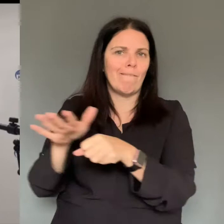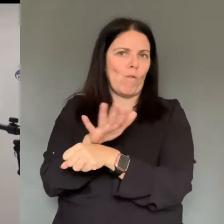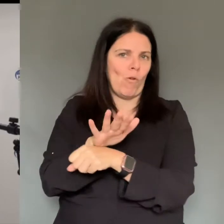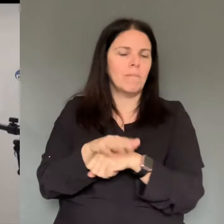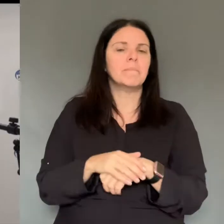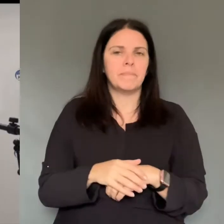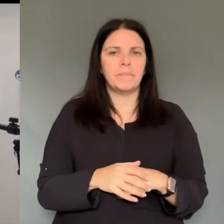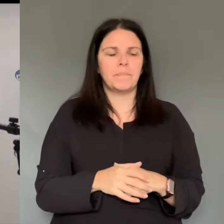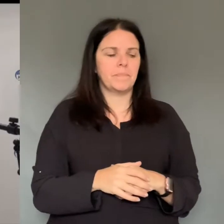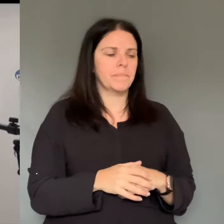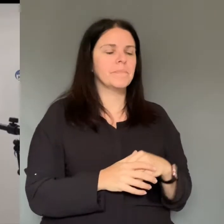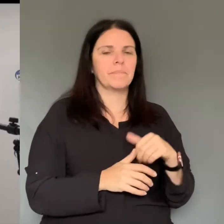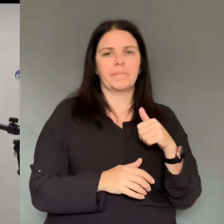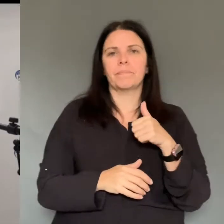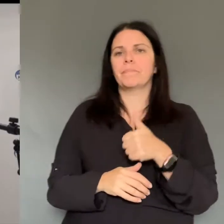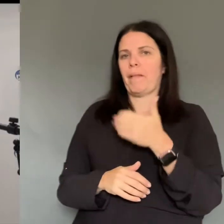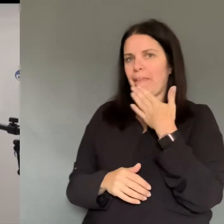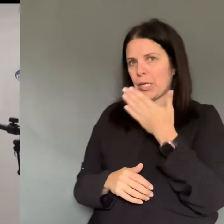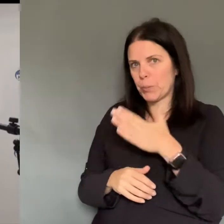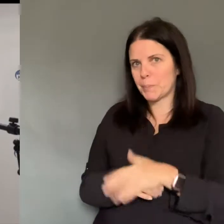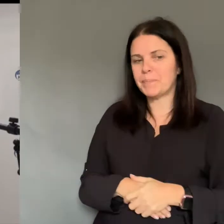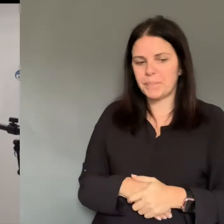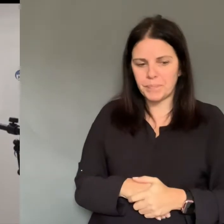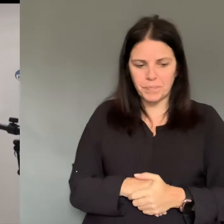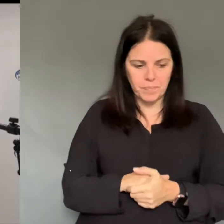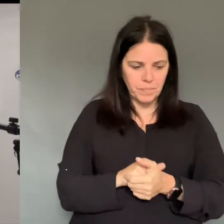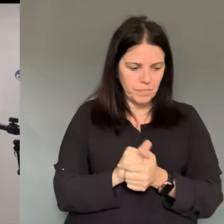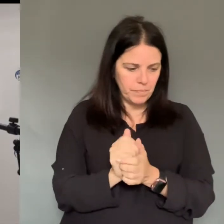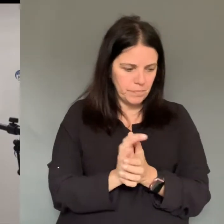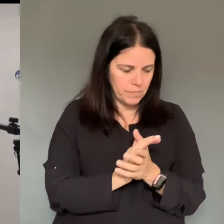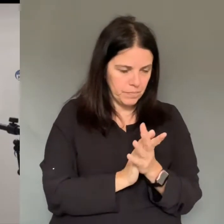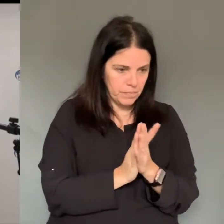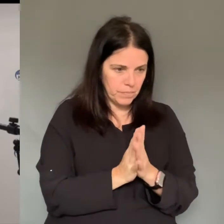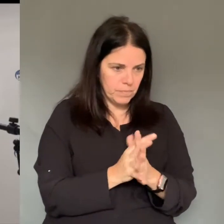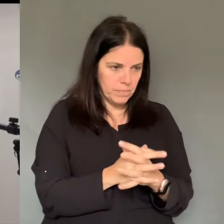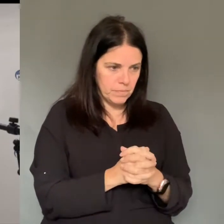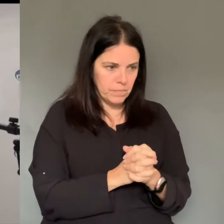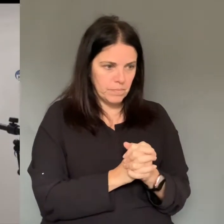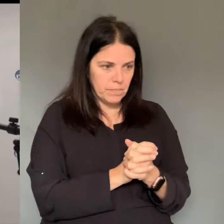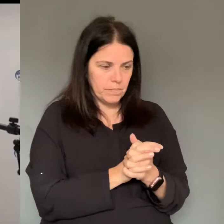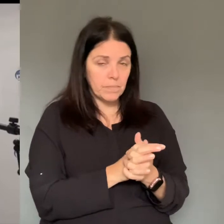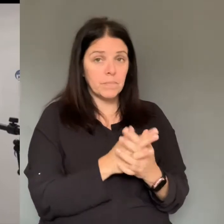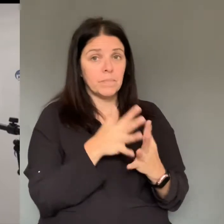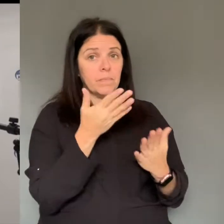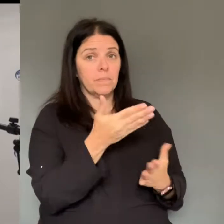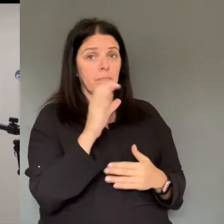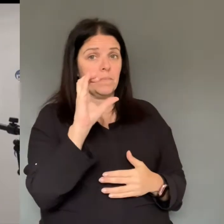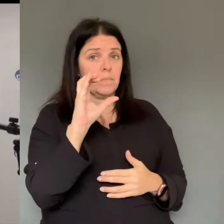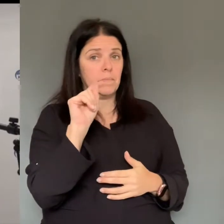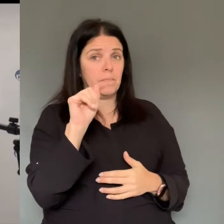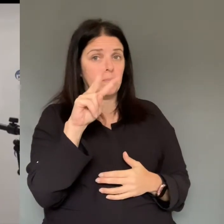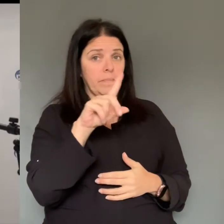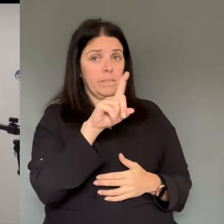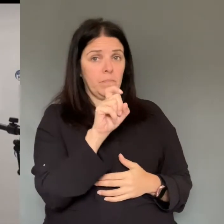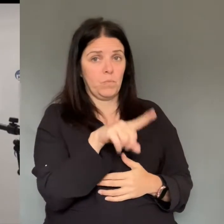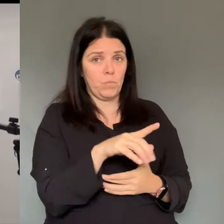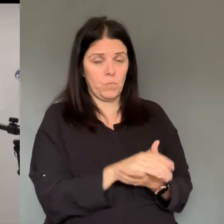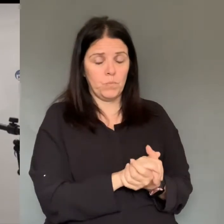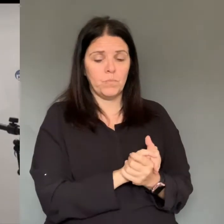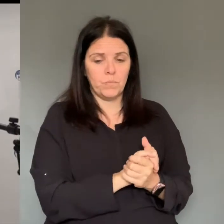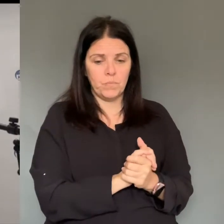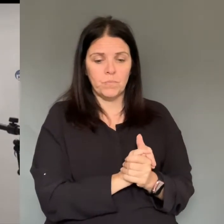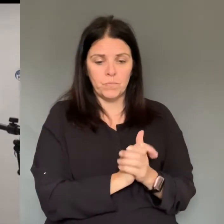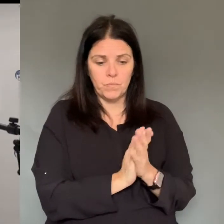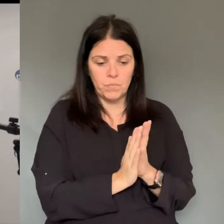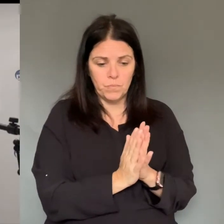hospitals, and what kind of suggestions would you give to them? So we started this conversation with our hospital colleagues to try